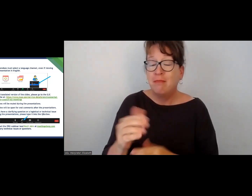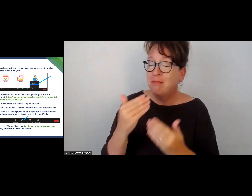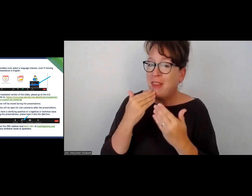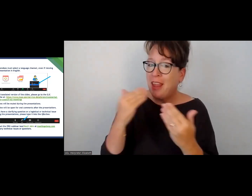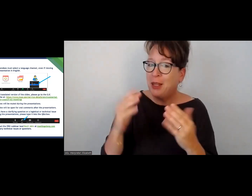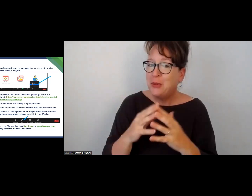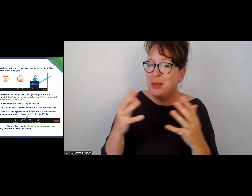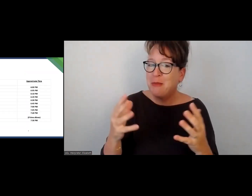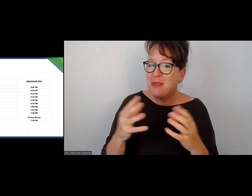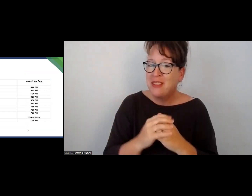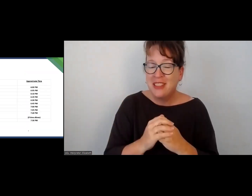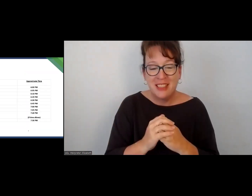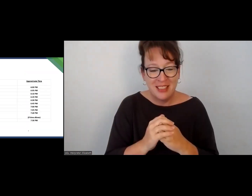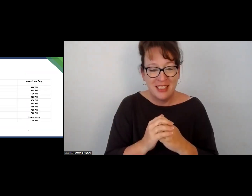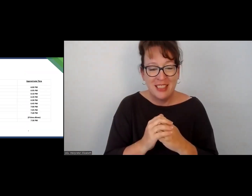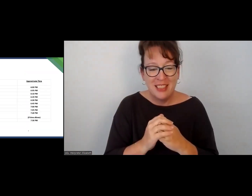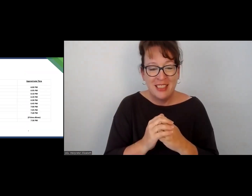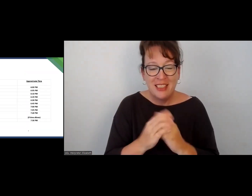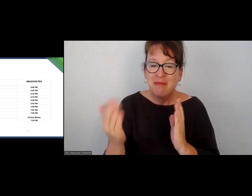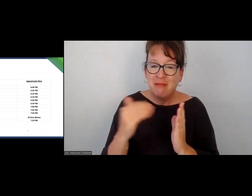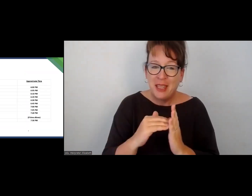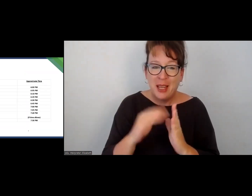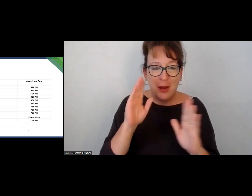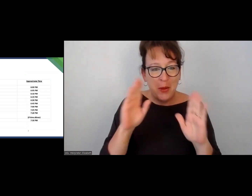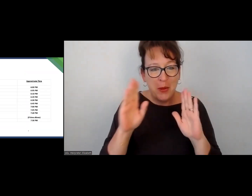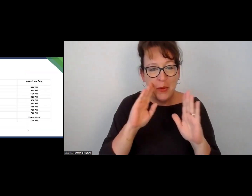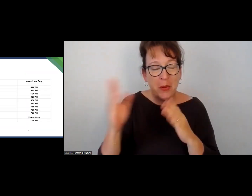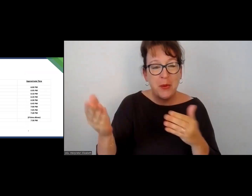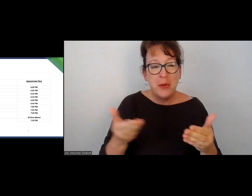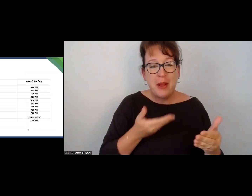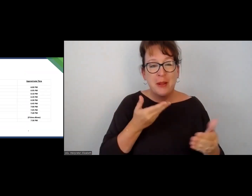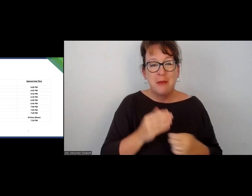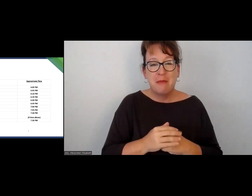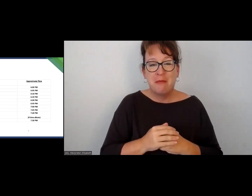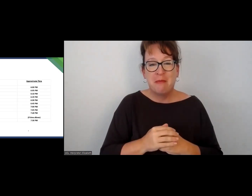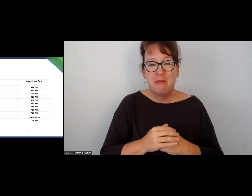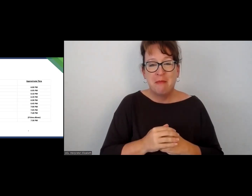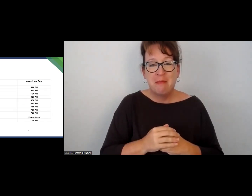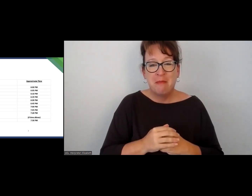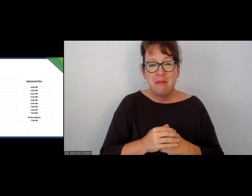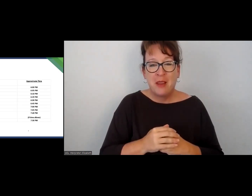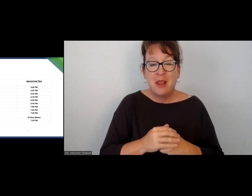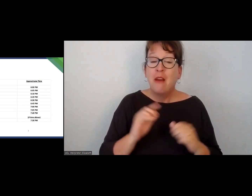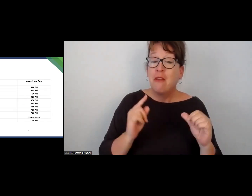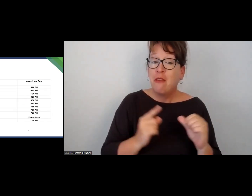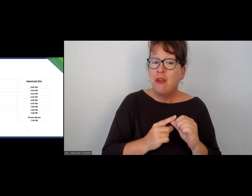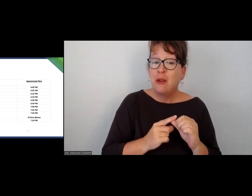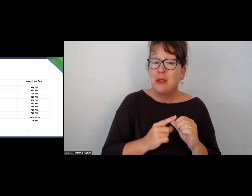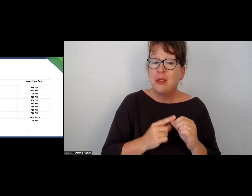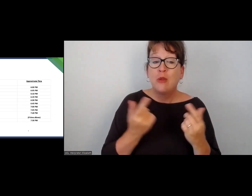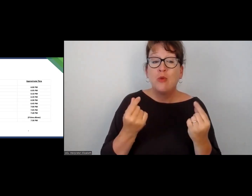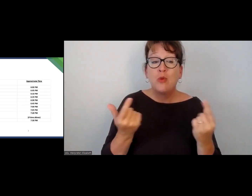much. So again, welcome everyone. I will first review the